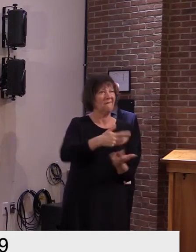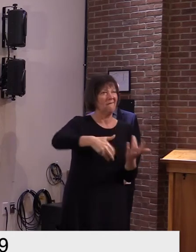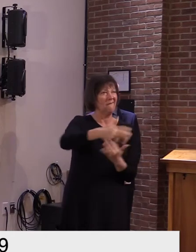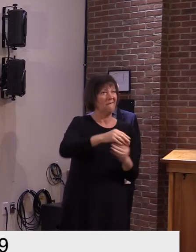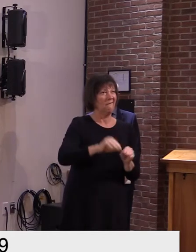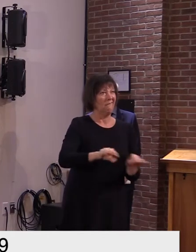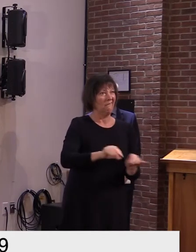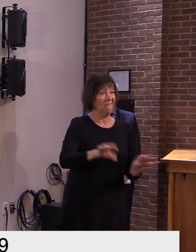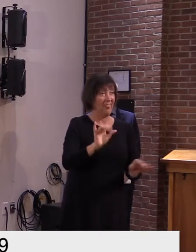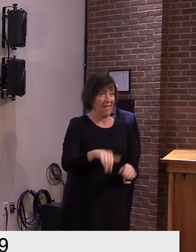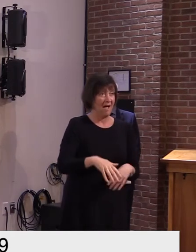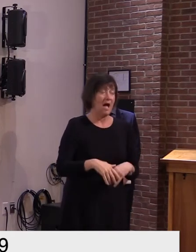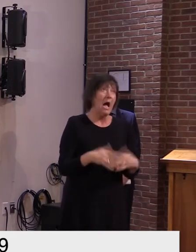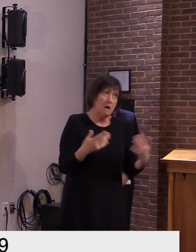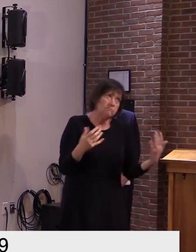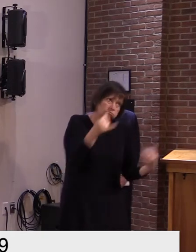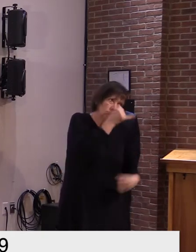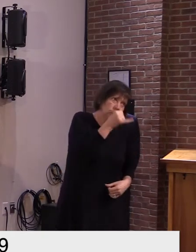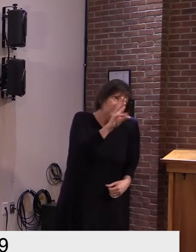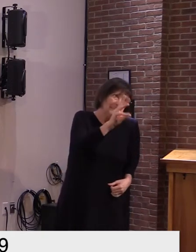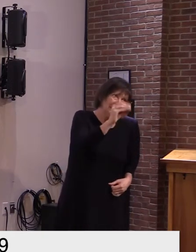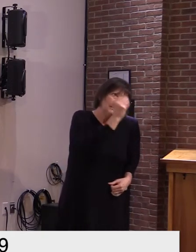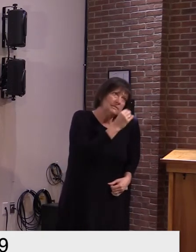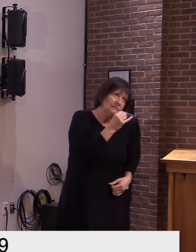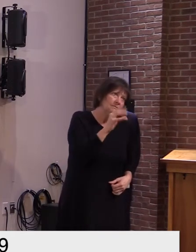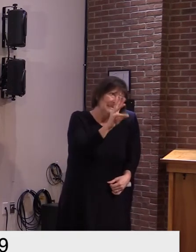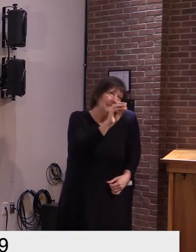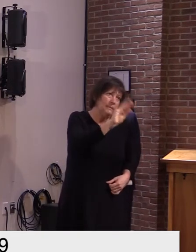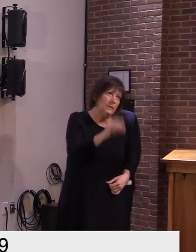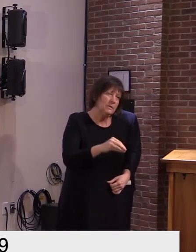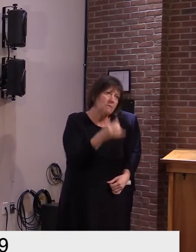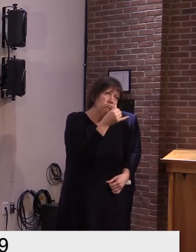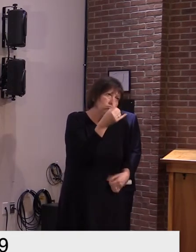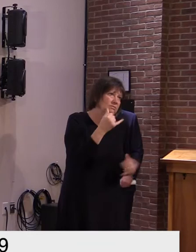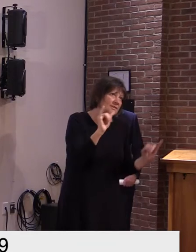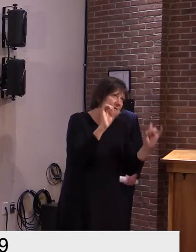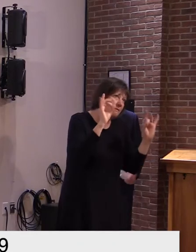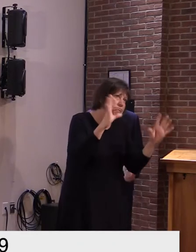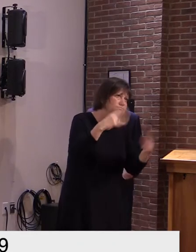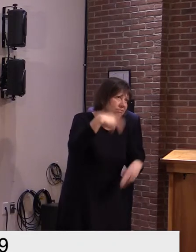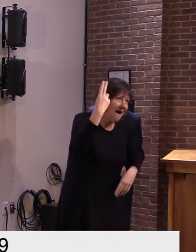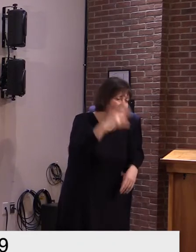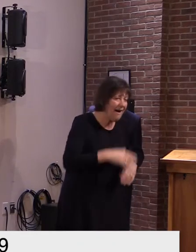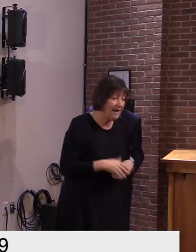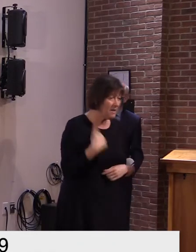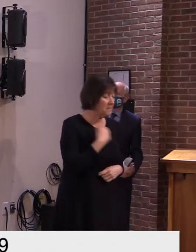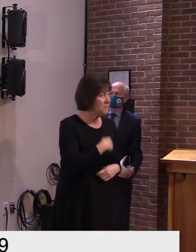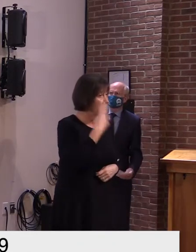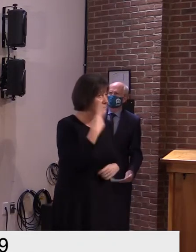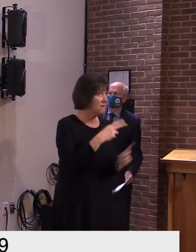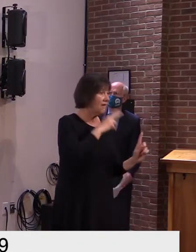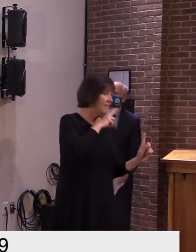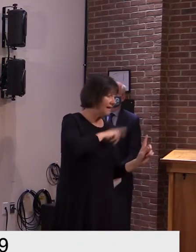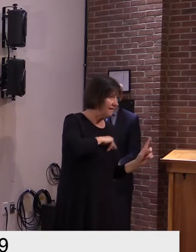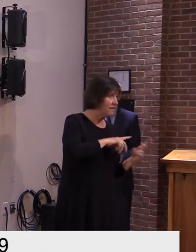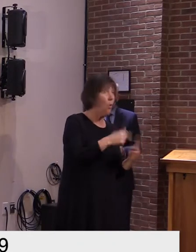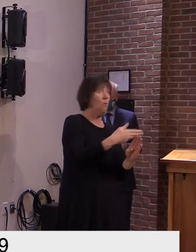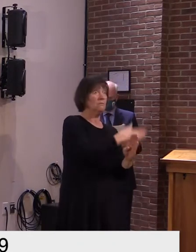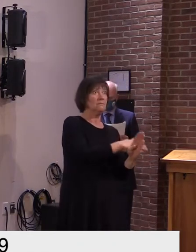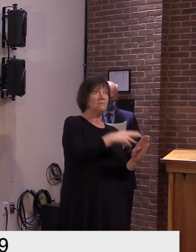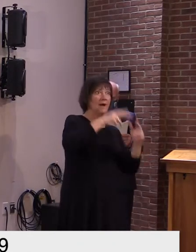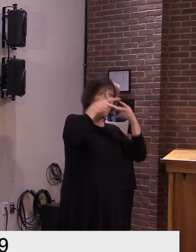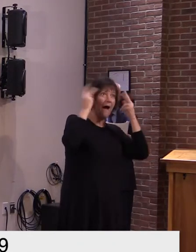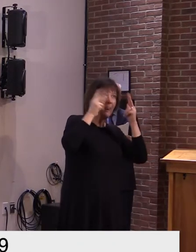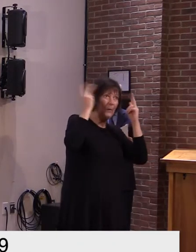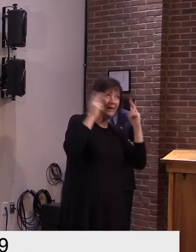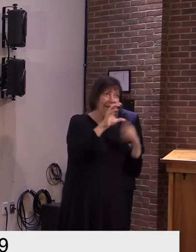significant. But what we saw with Halloween and with a number of social events that occurred around that